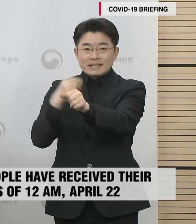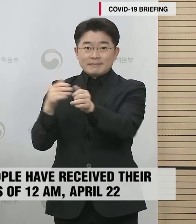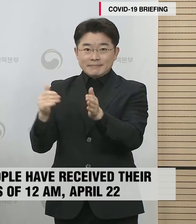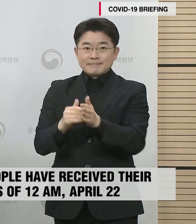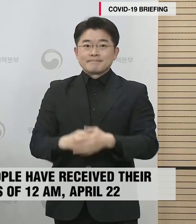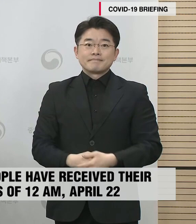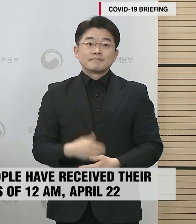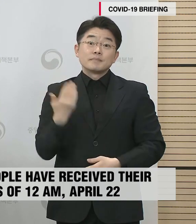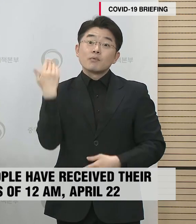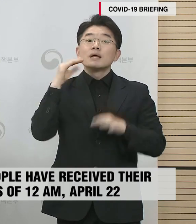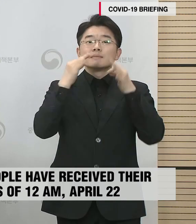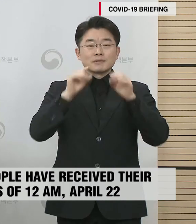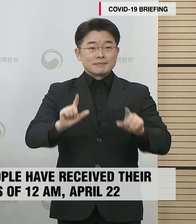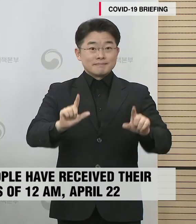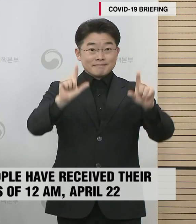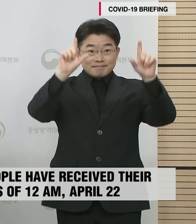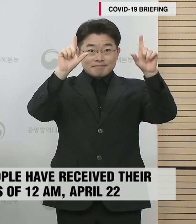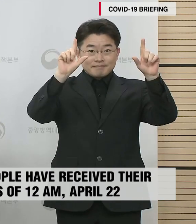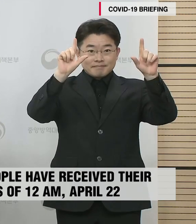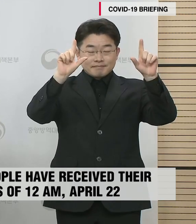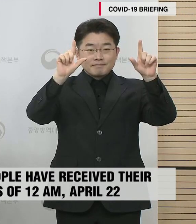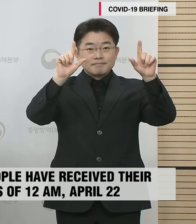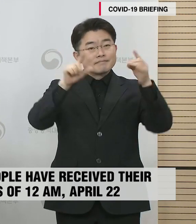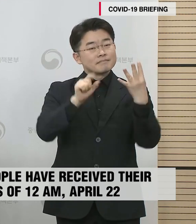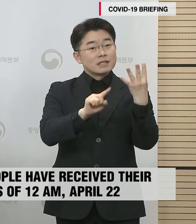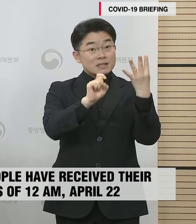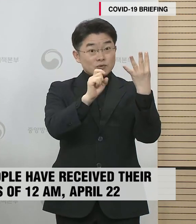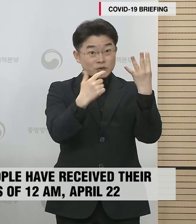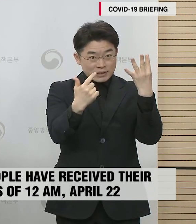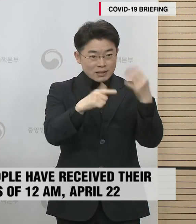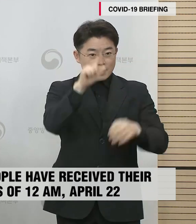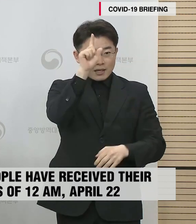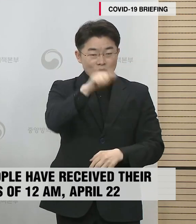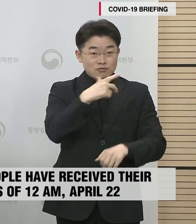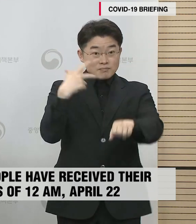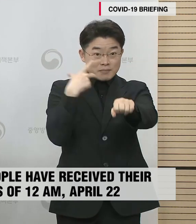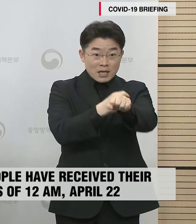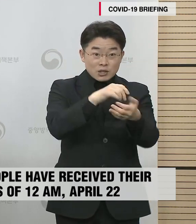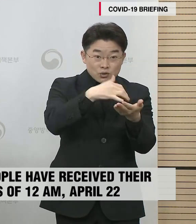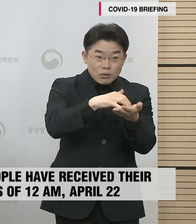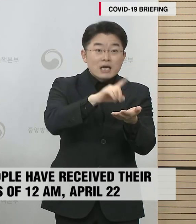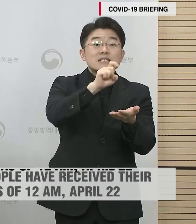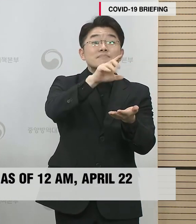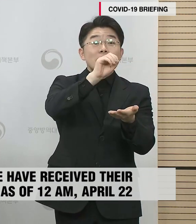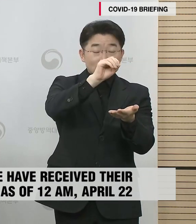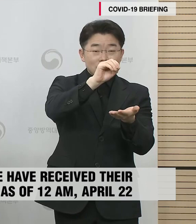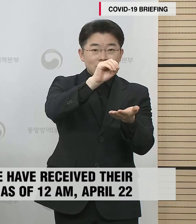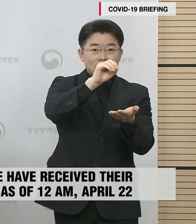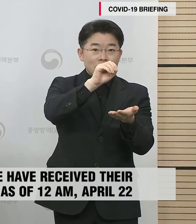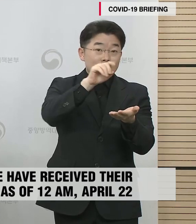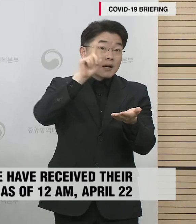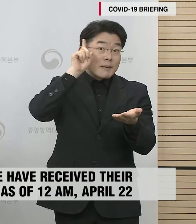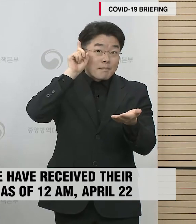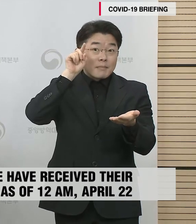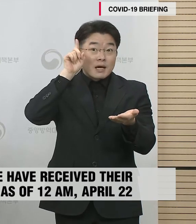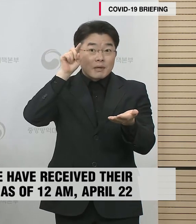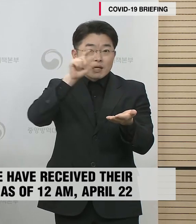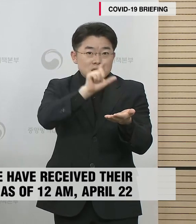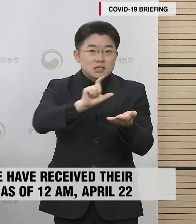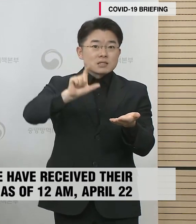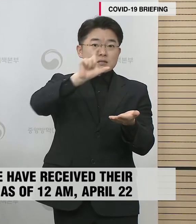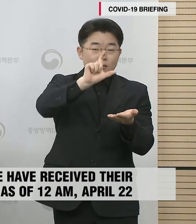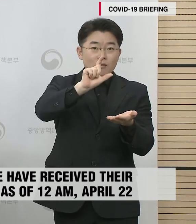at 60,622. And last Friday, on the 16th of April, our